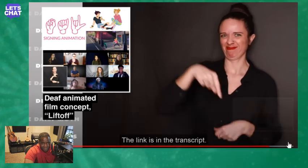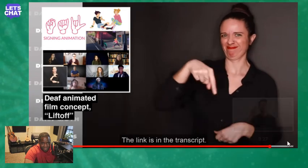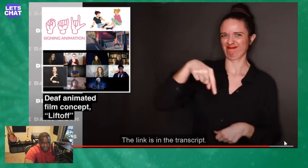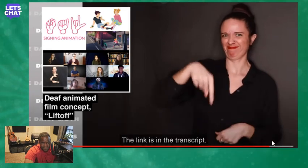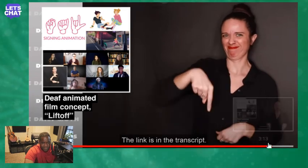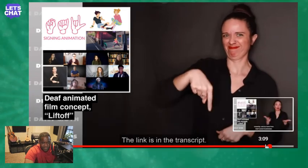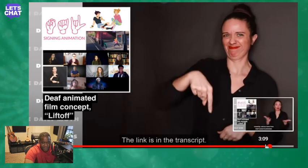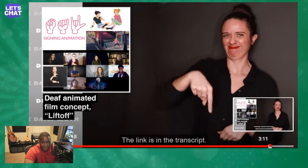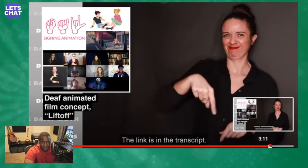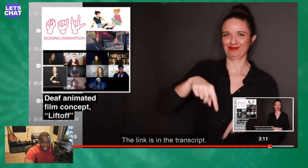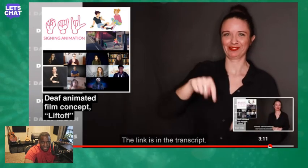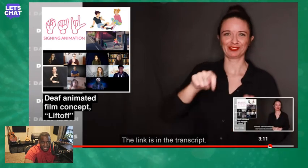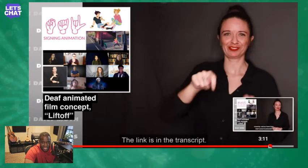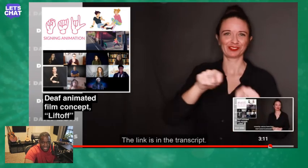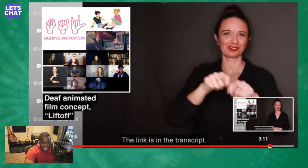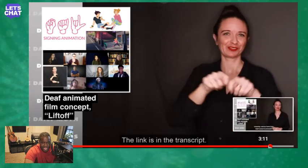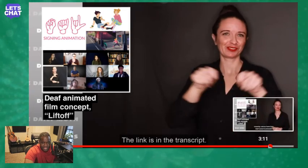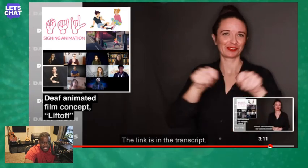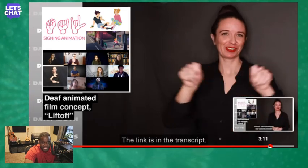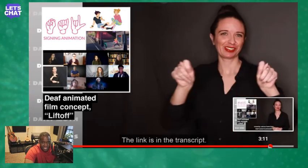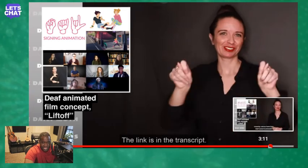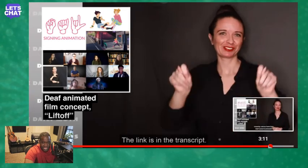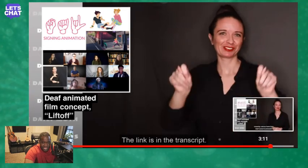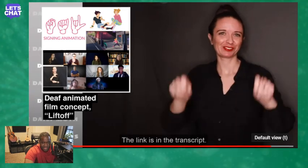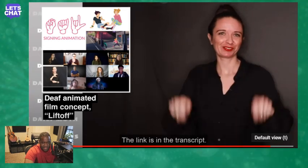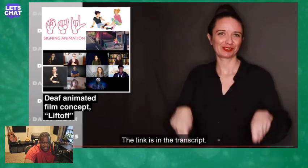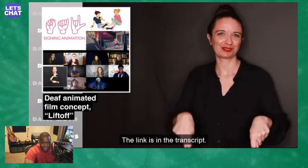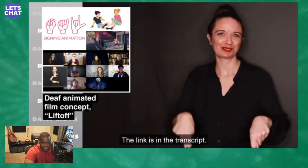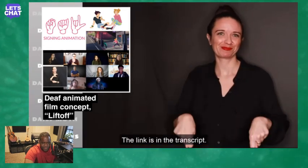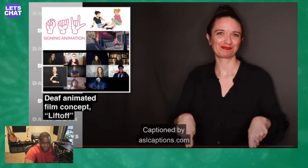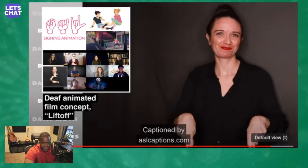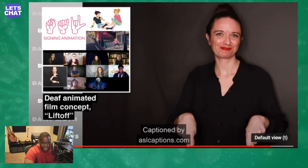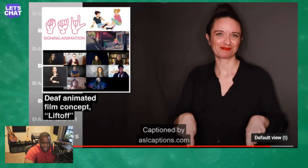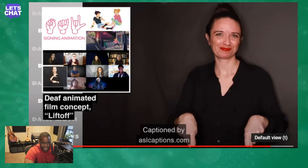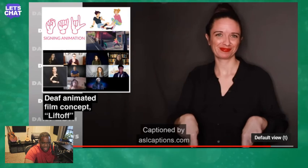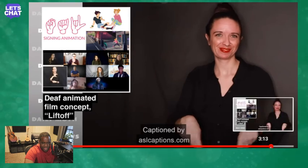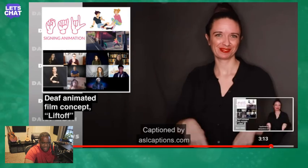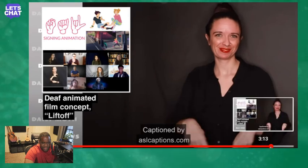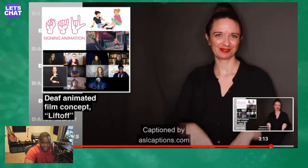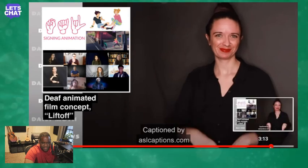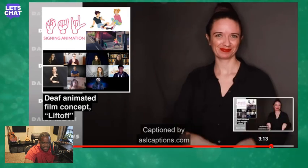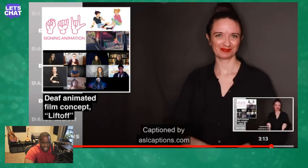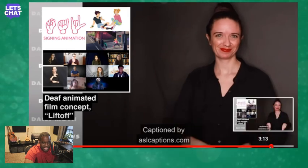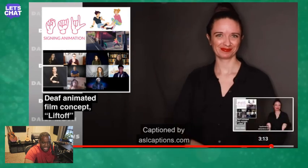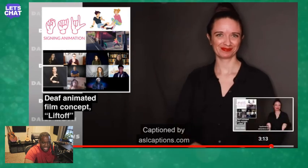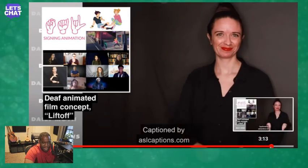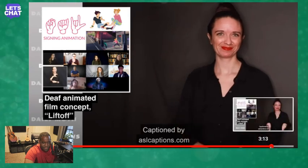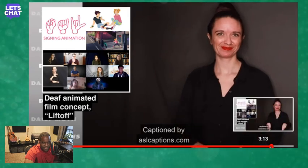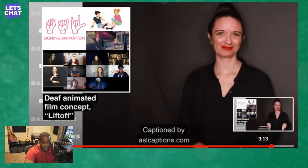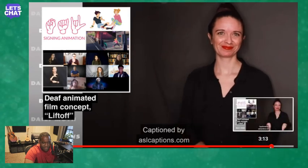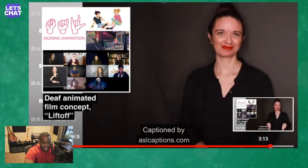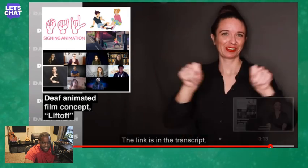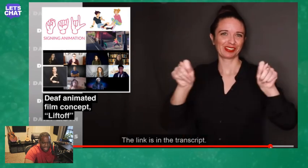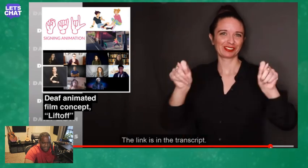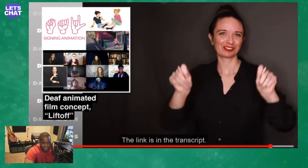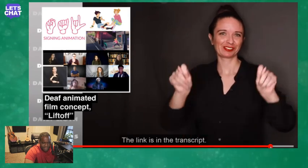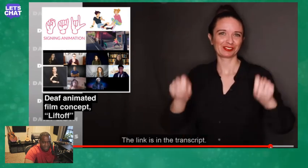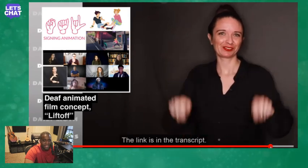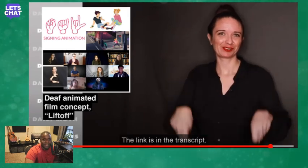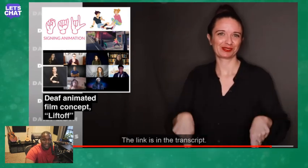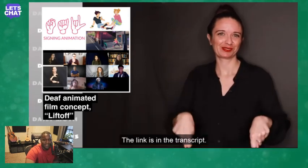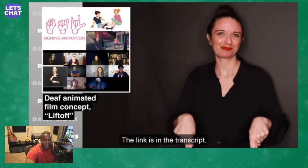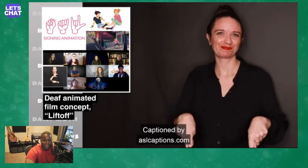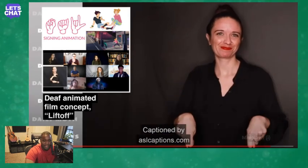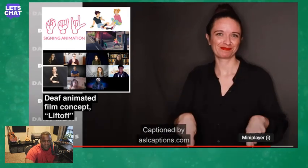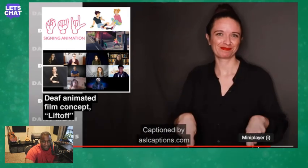So she says she spells LINK, link in description, and captions provided by ASLcaptions.com.